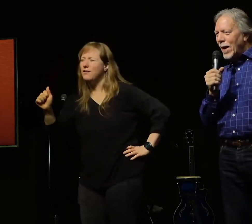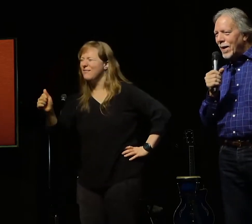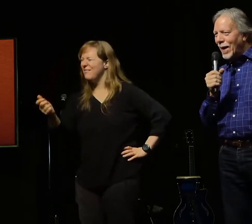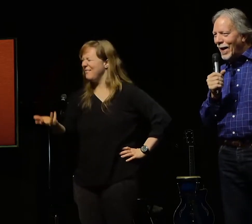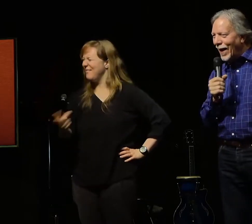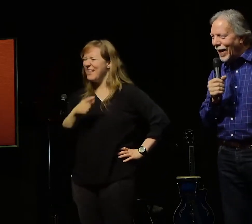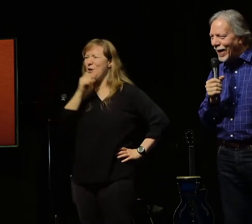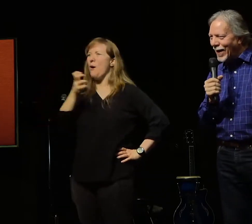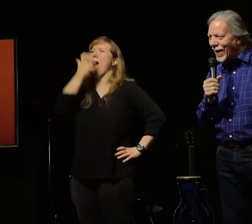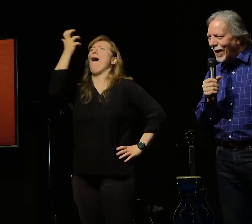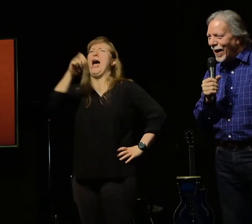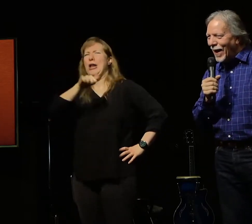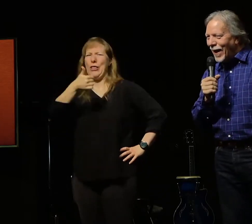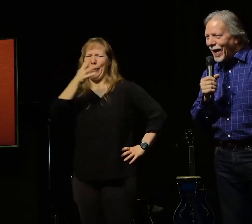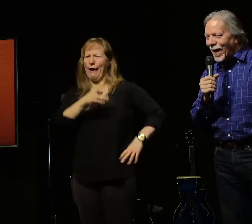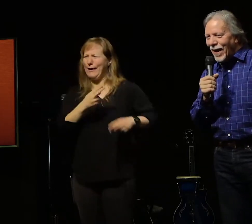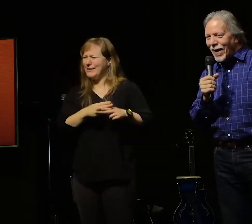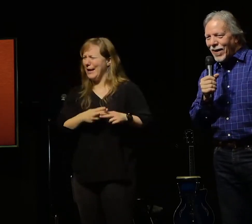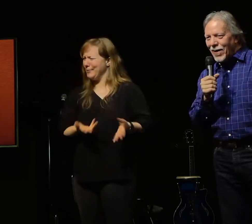don't.